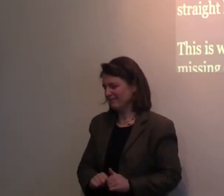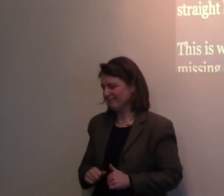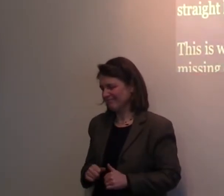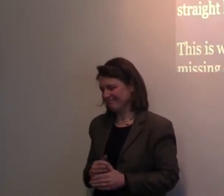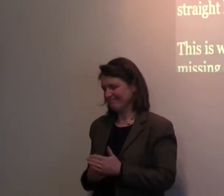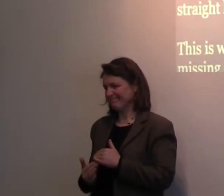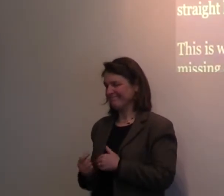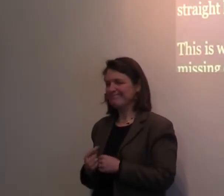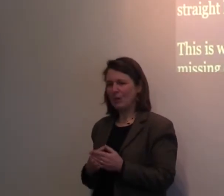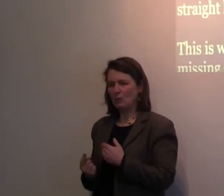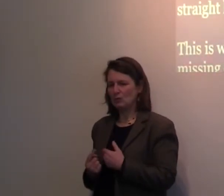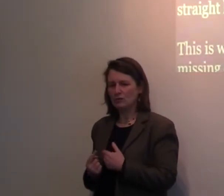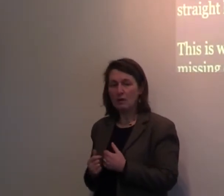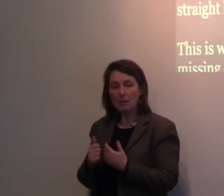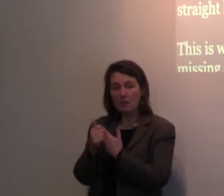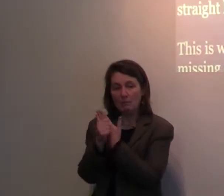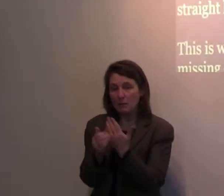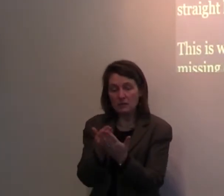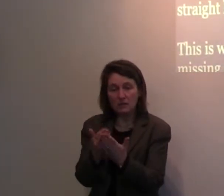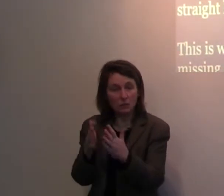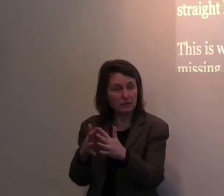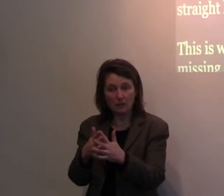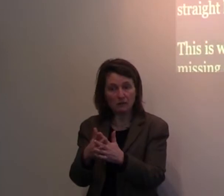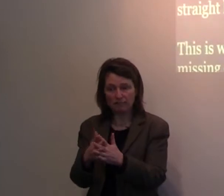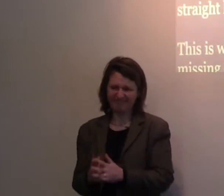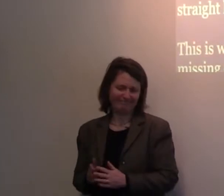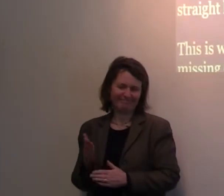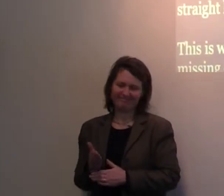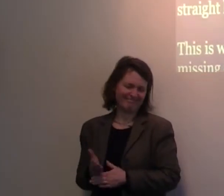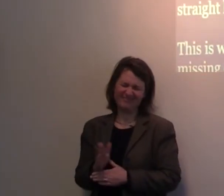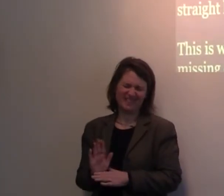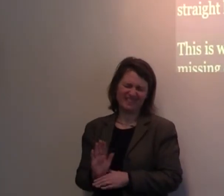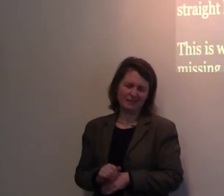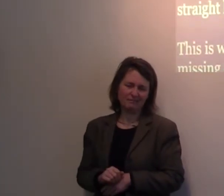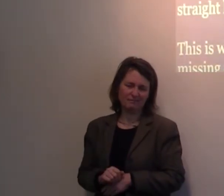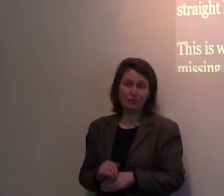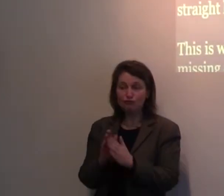I don't come to the Bible study or the prayer meeting.